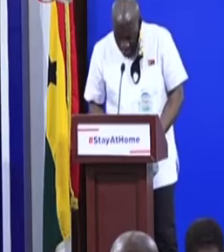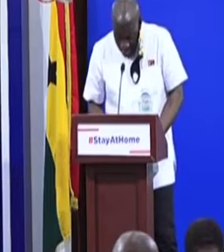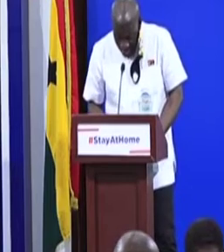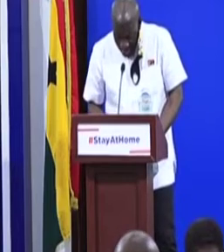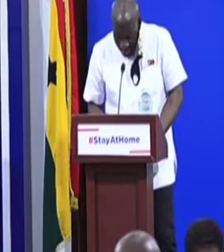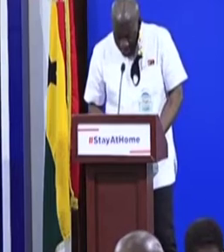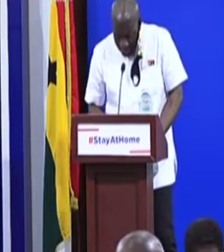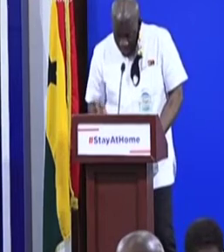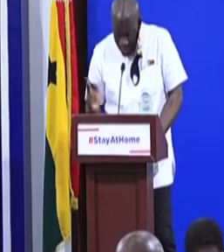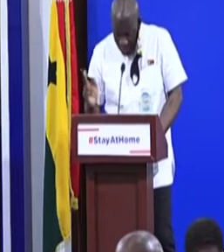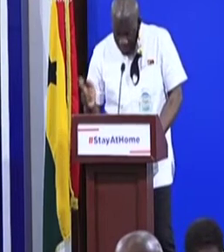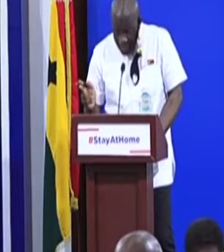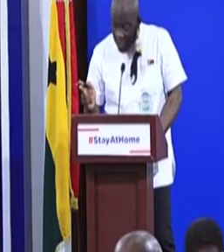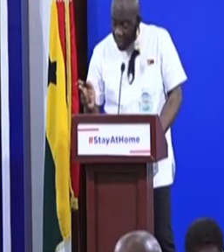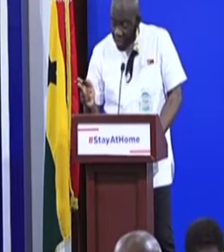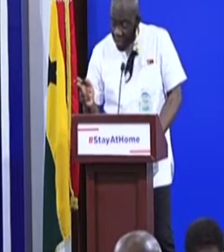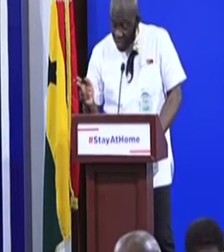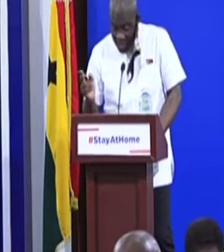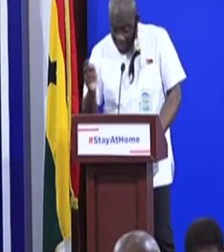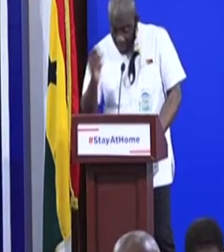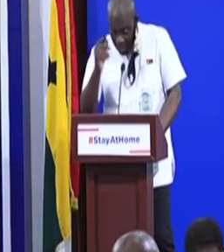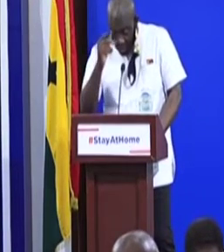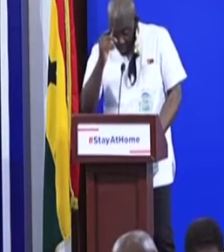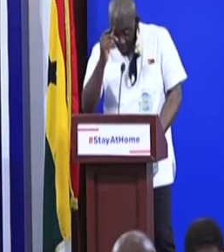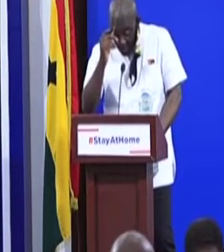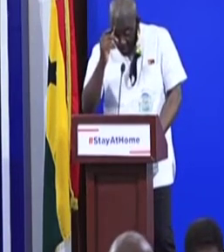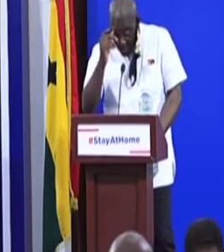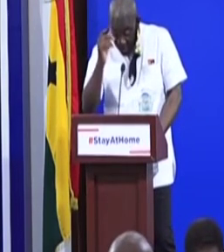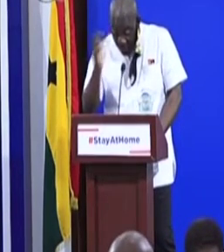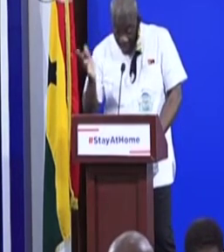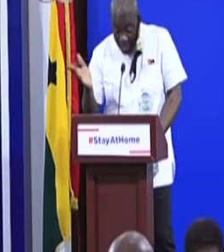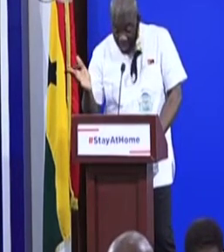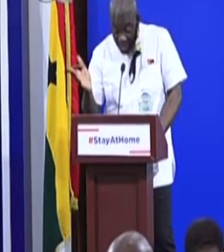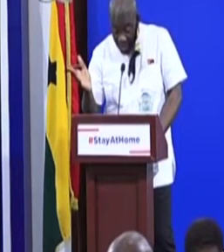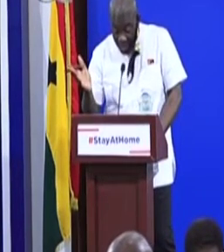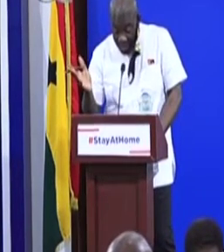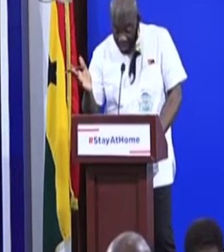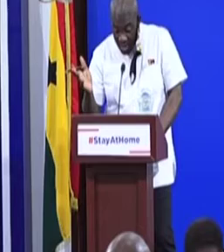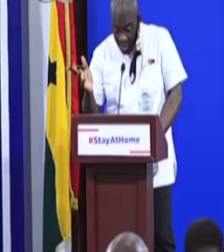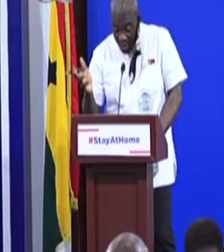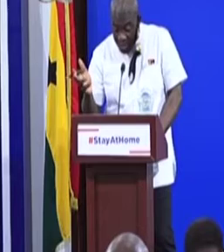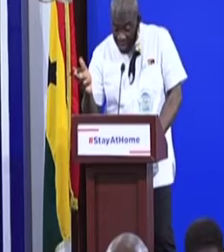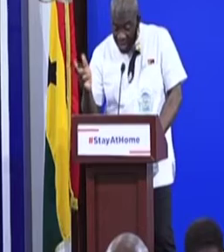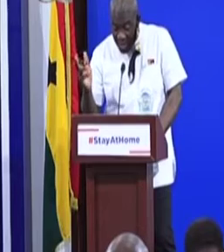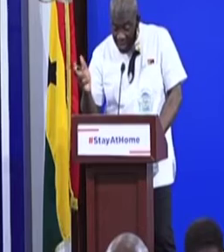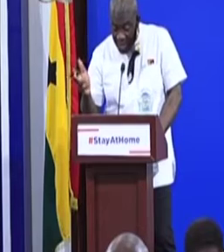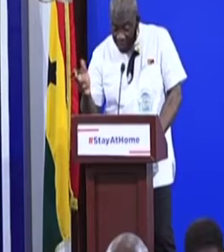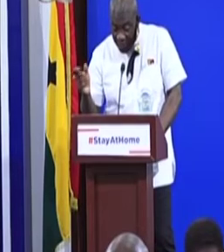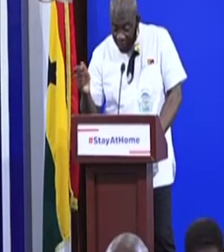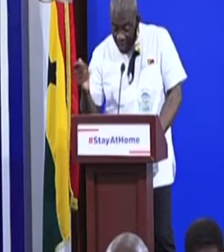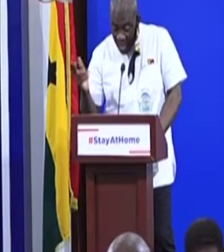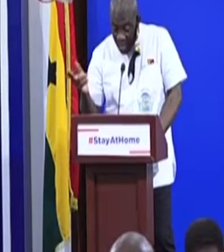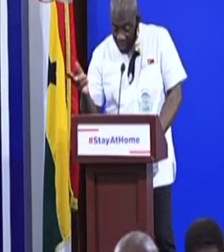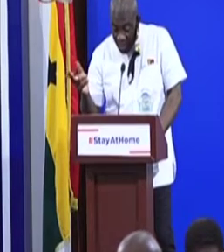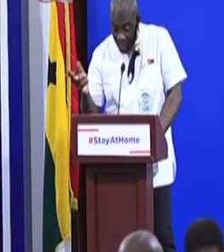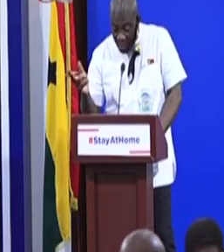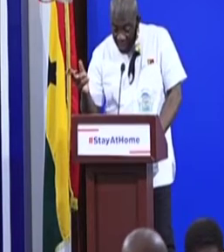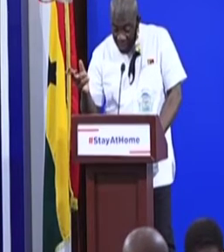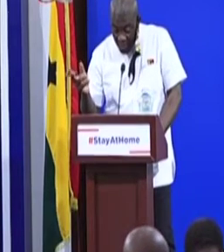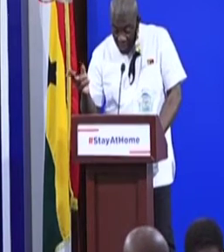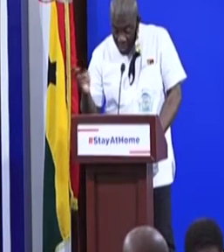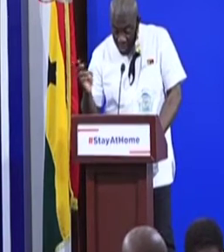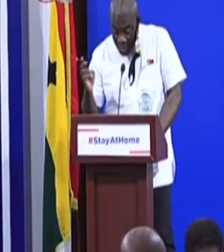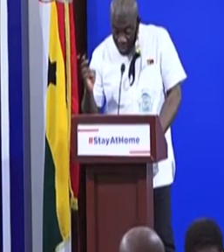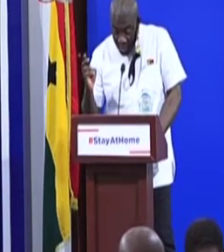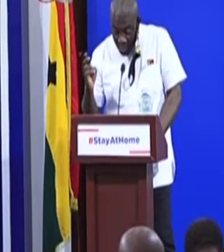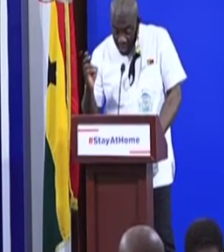persons. First set of questions were technology-driven or technology-based. COVID tracker, how safe? How about provisions